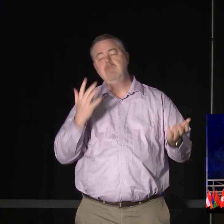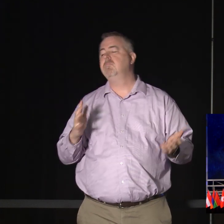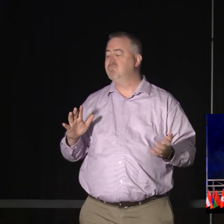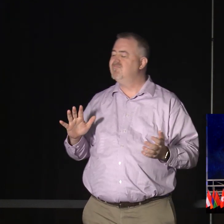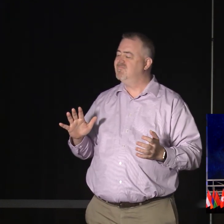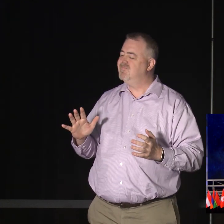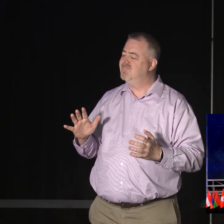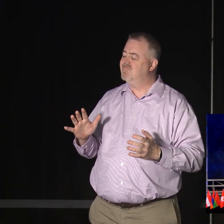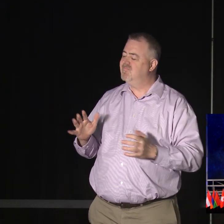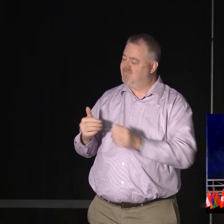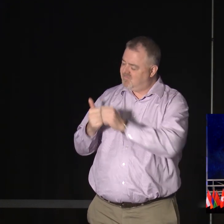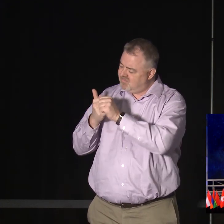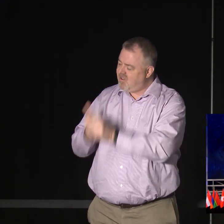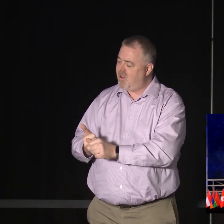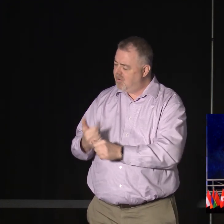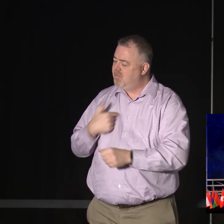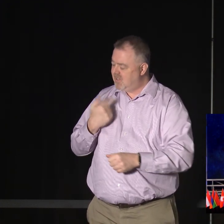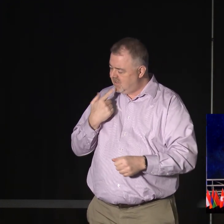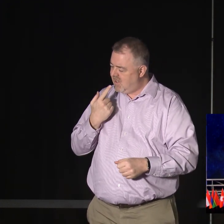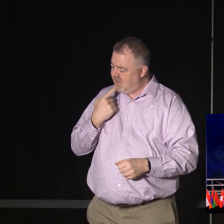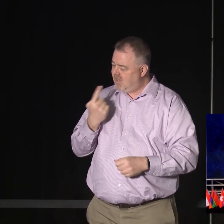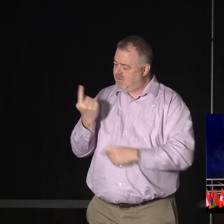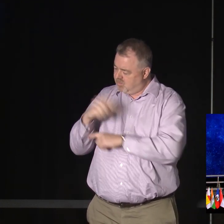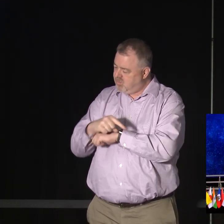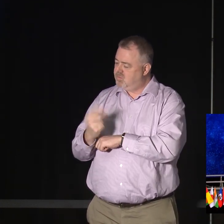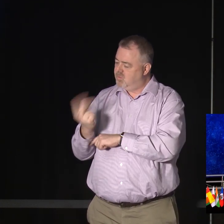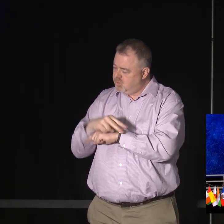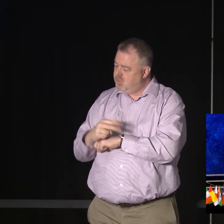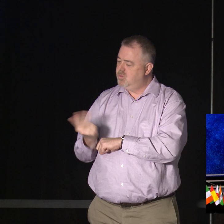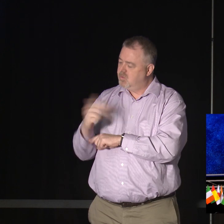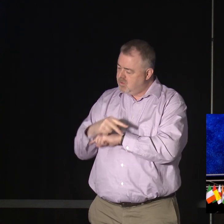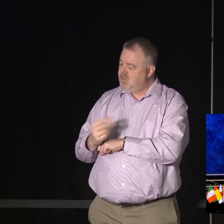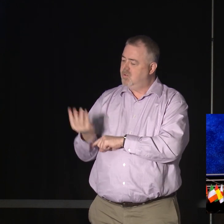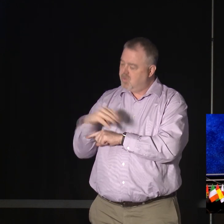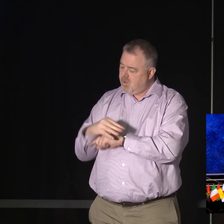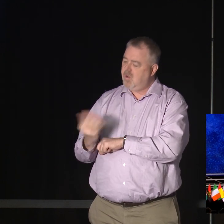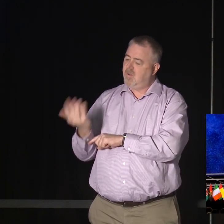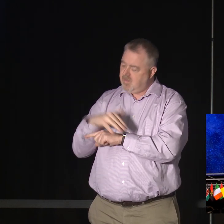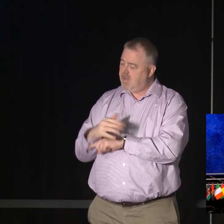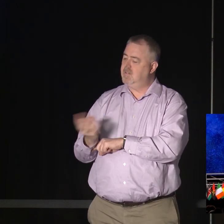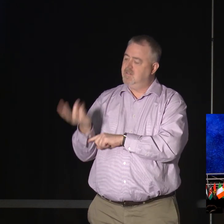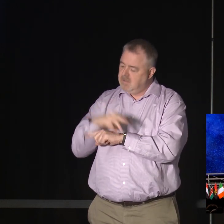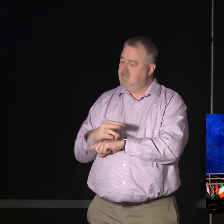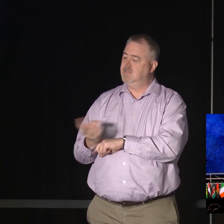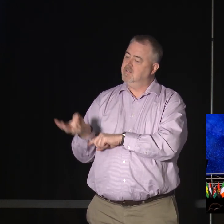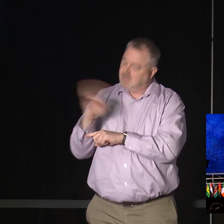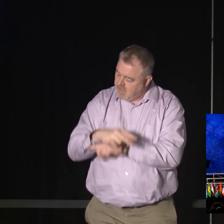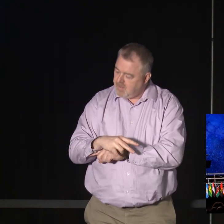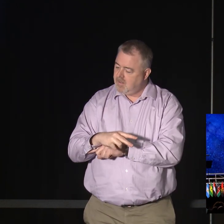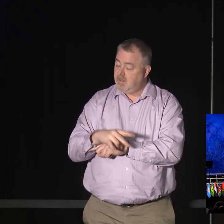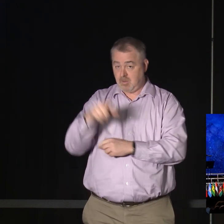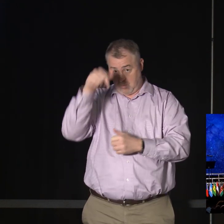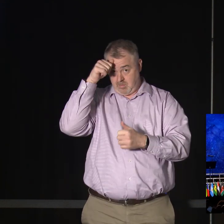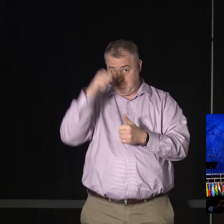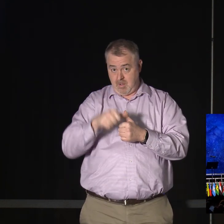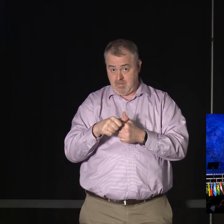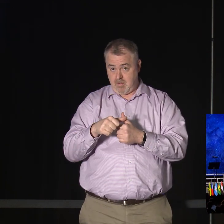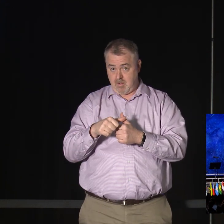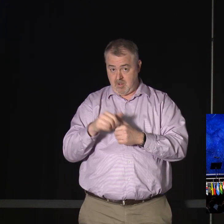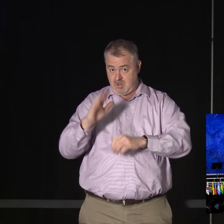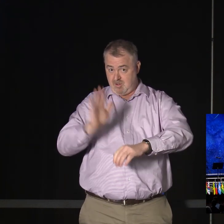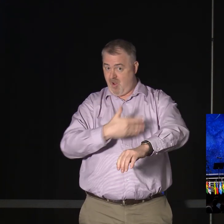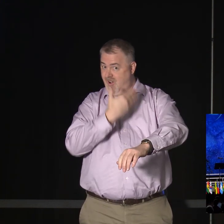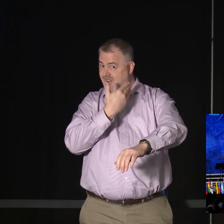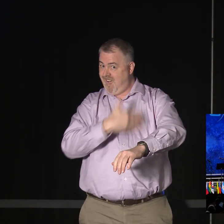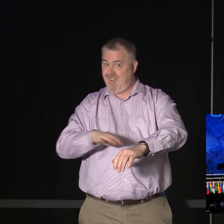asking you to do day one, day two, day three, day four, day five, day six, day seven. And you remember the song